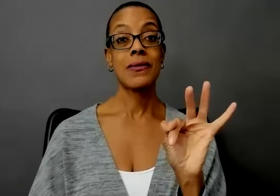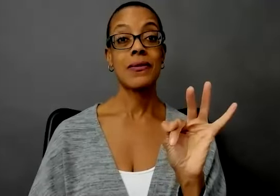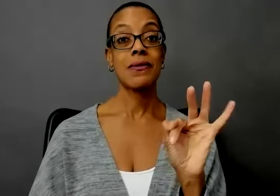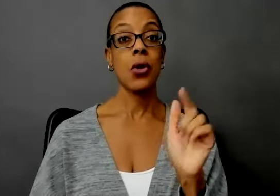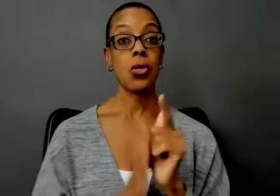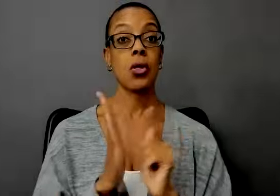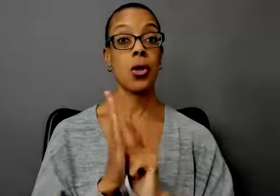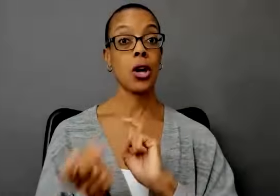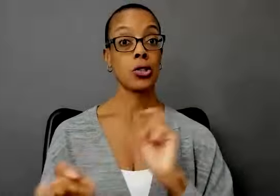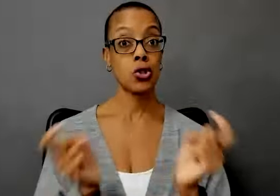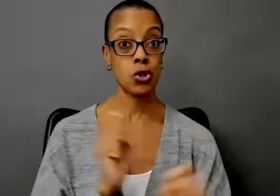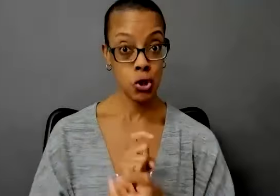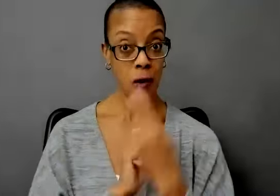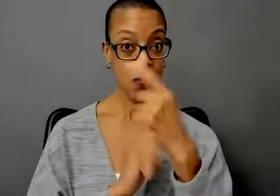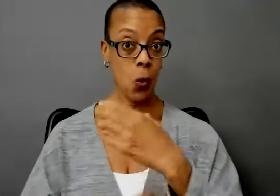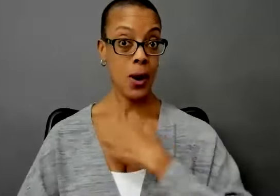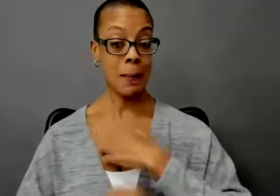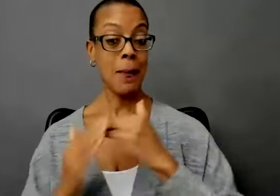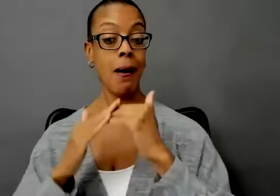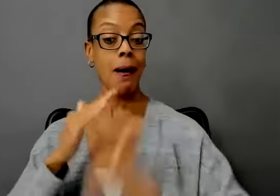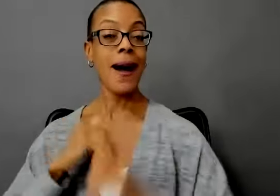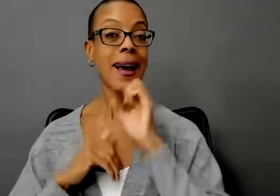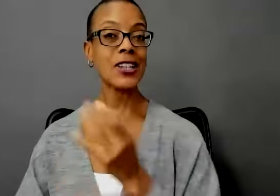for complainants under the age of 18.